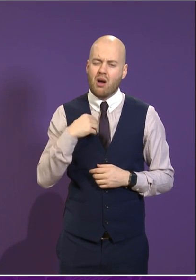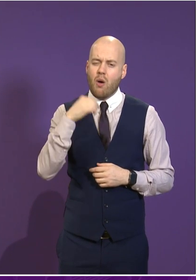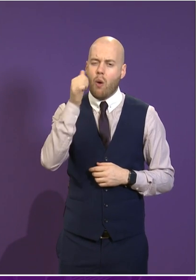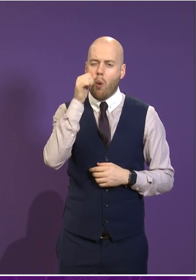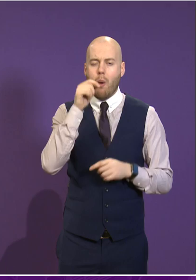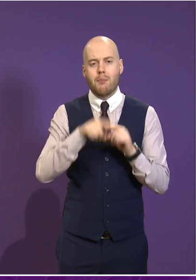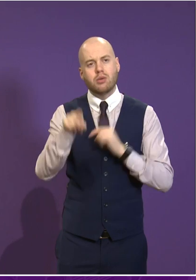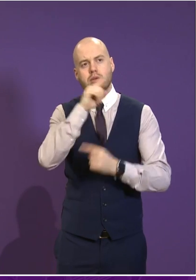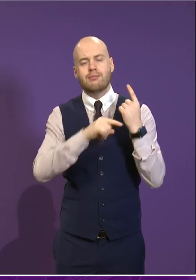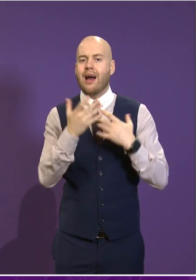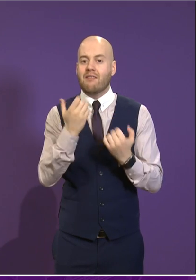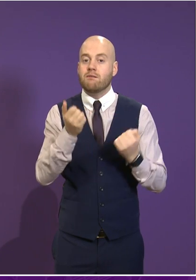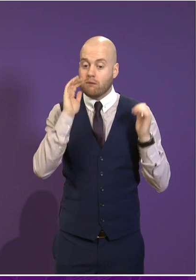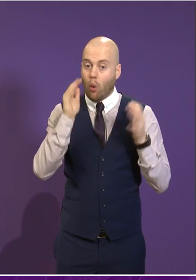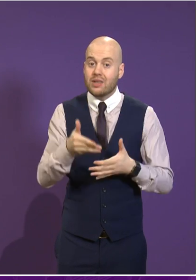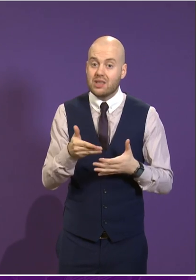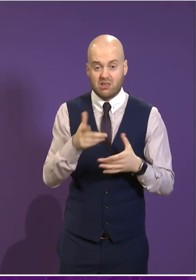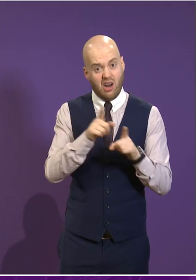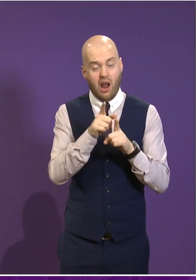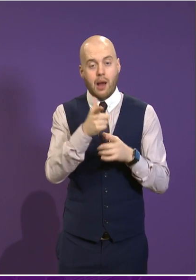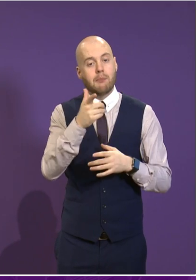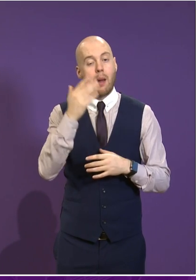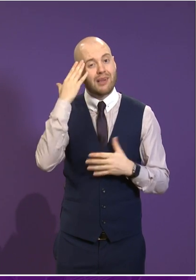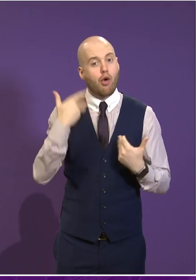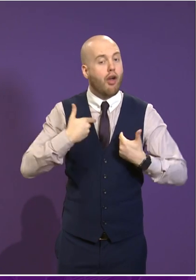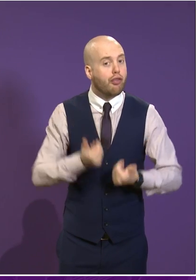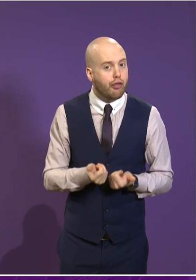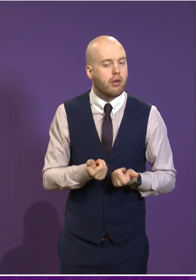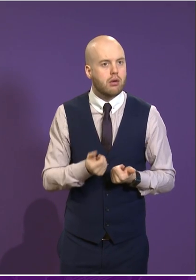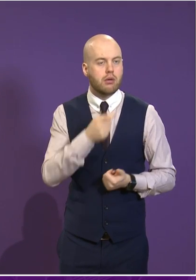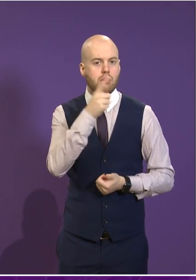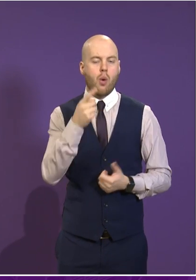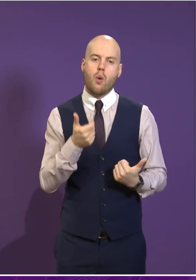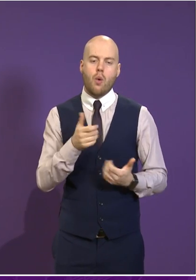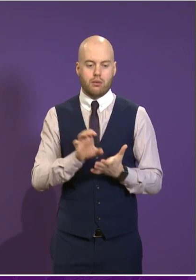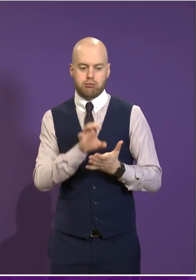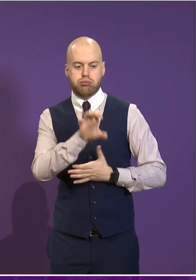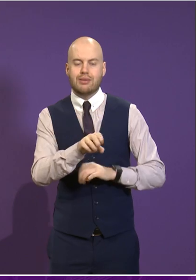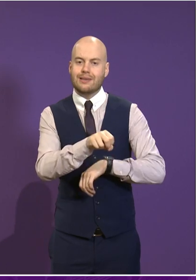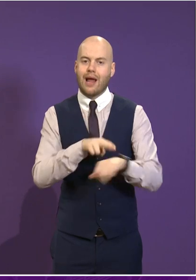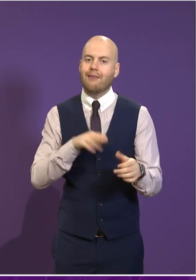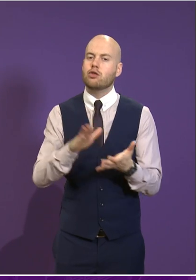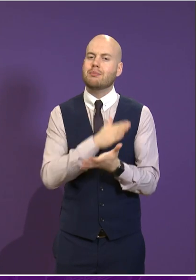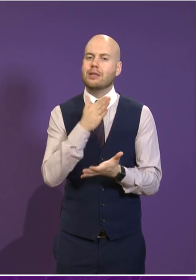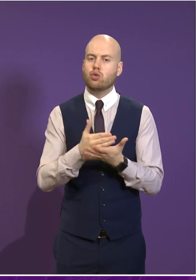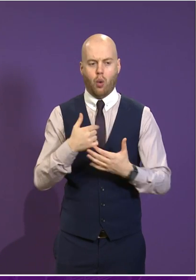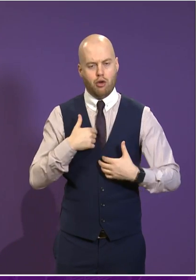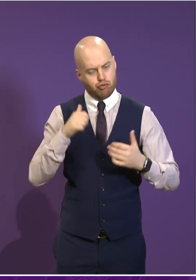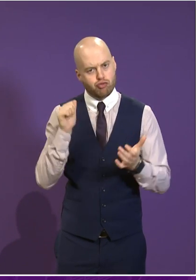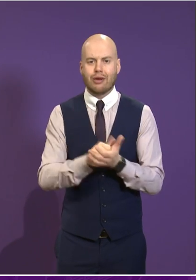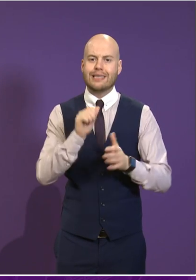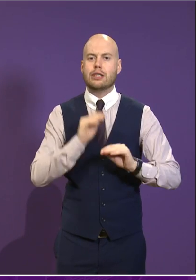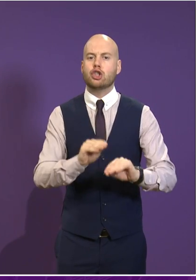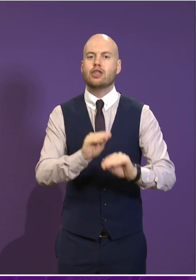particularly around mental health, of the increases in that and the need to invest in their staff to make sure that they can provide the best teaching possible. Yeah, we've got some very